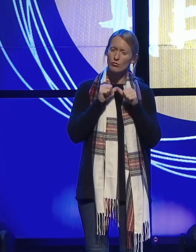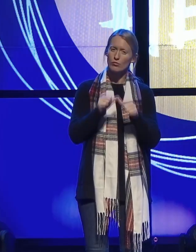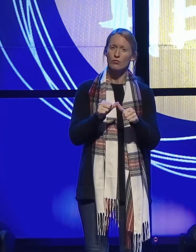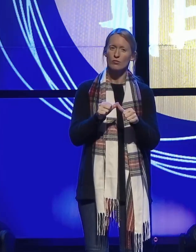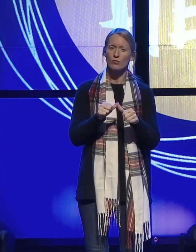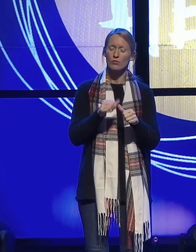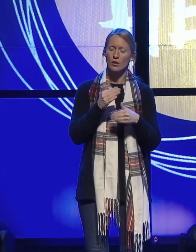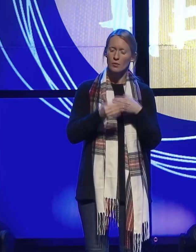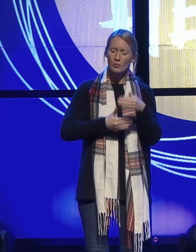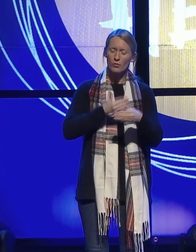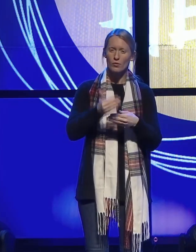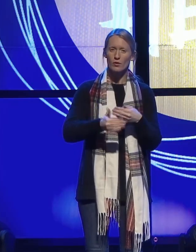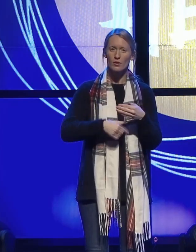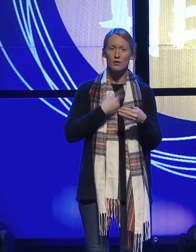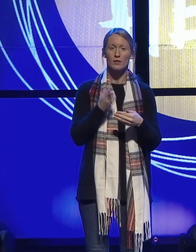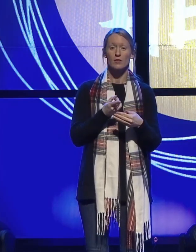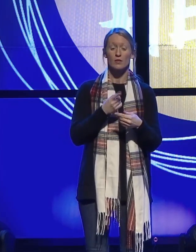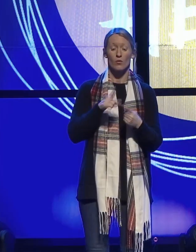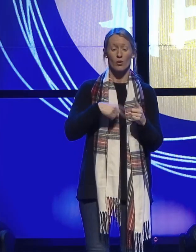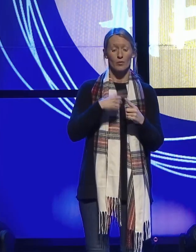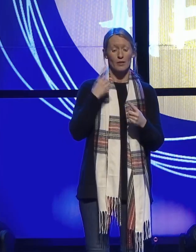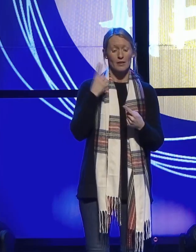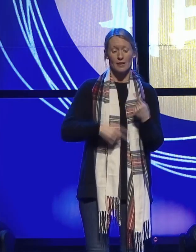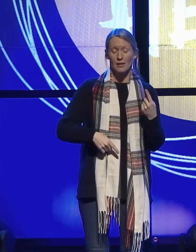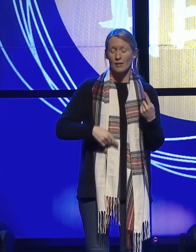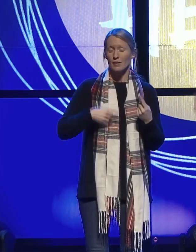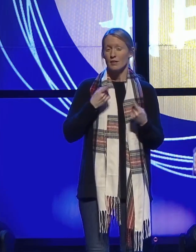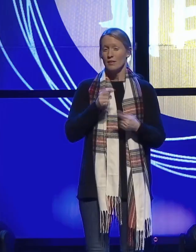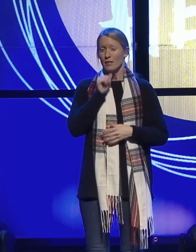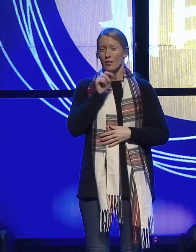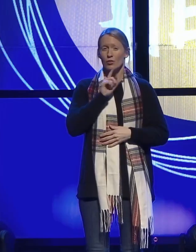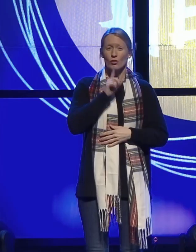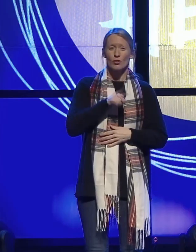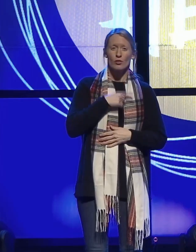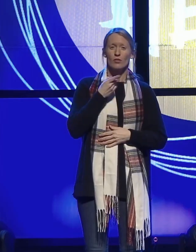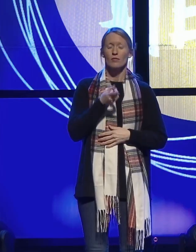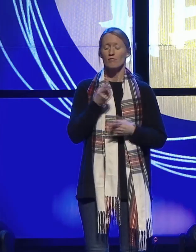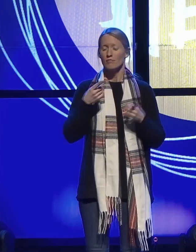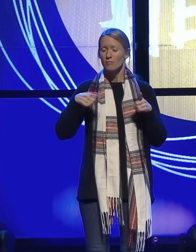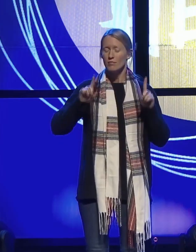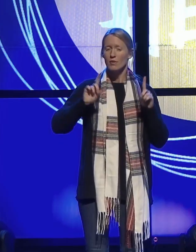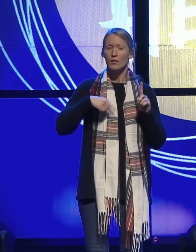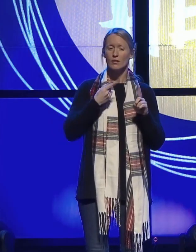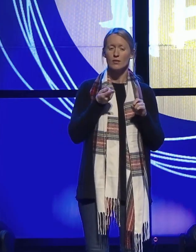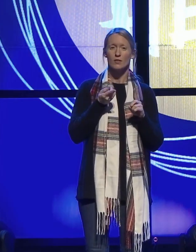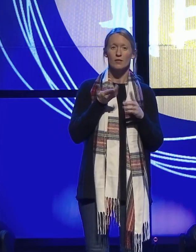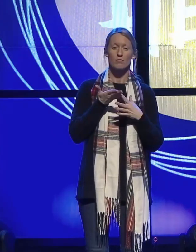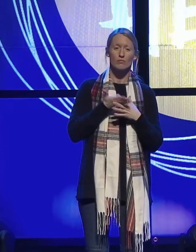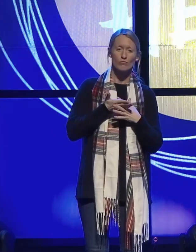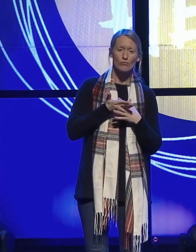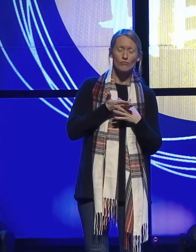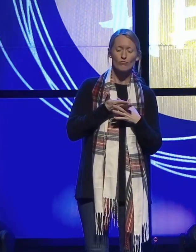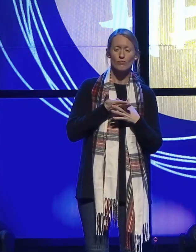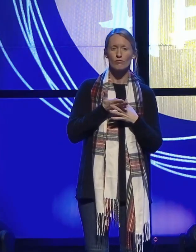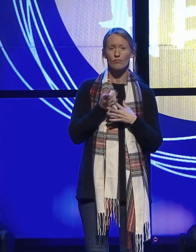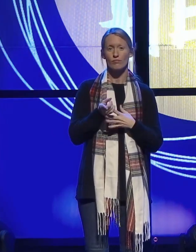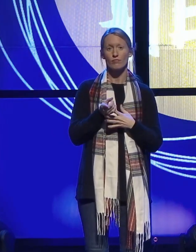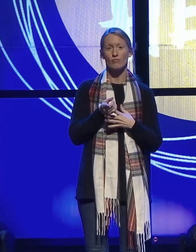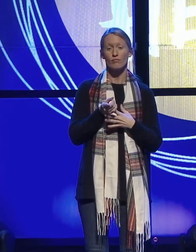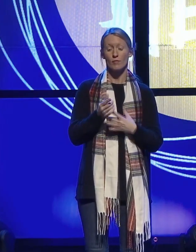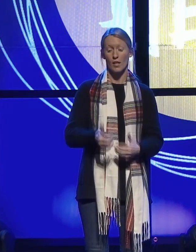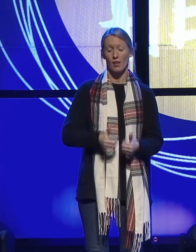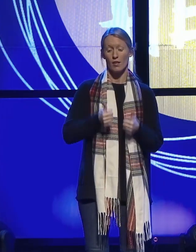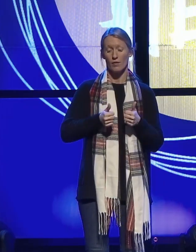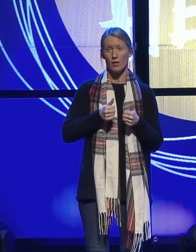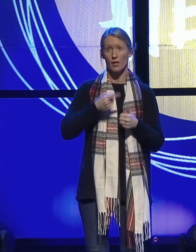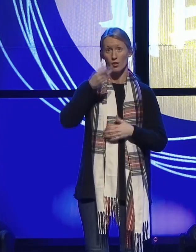we can't move any longer, when we're not sure how we're going to make it, when we've got to take a little break. Here's the thing. We're living to create the future.